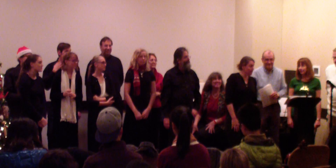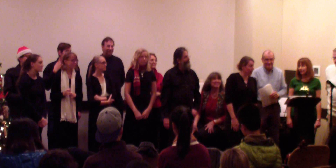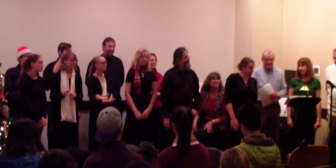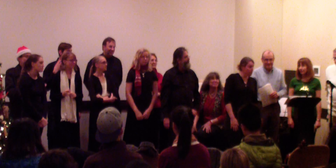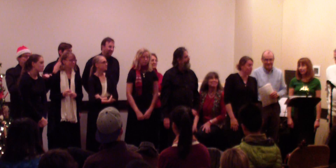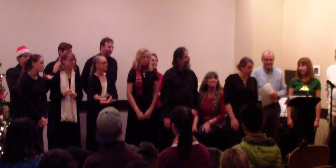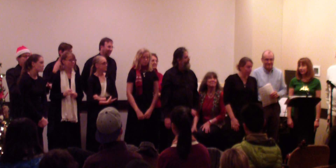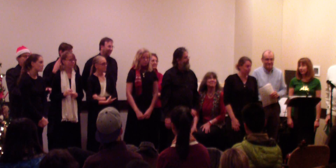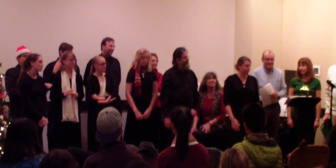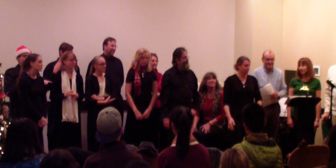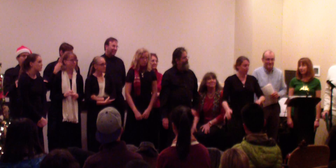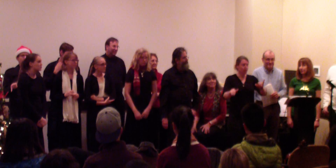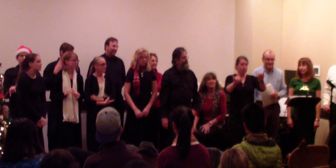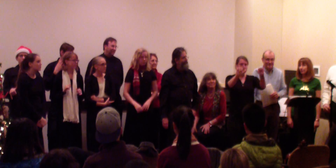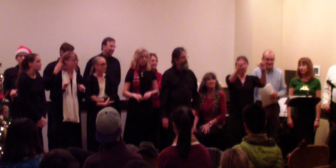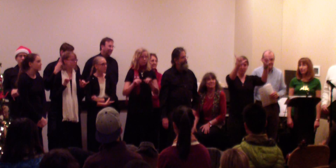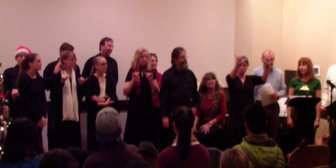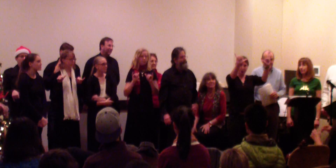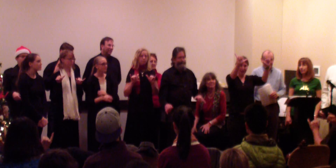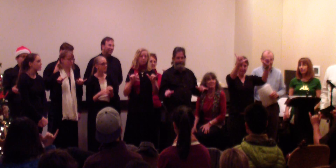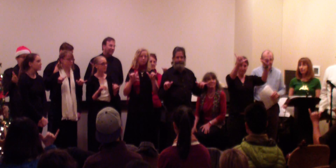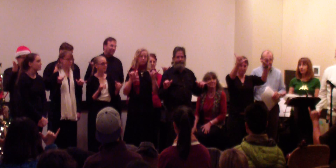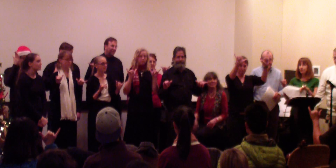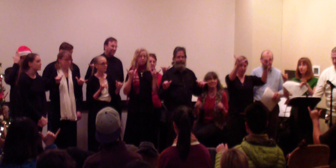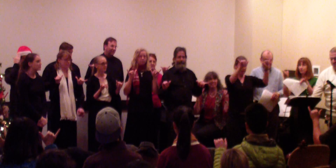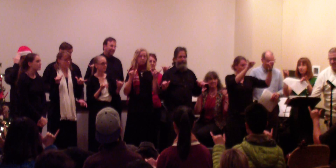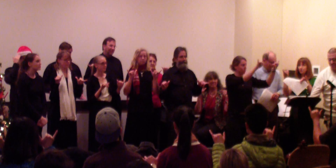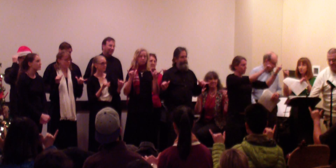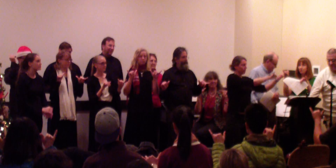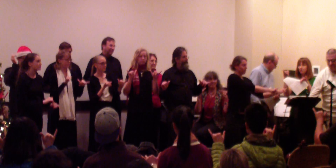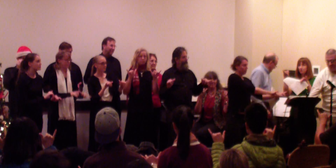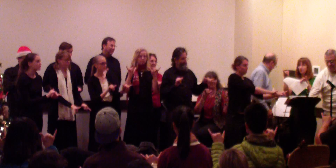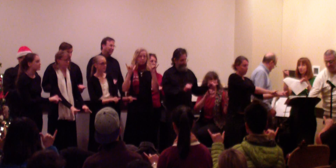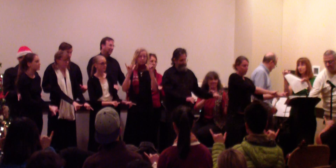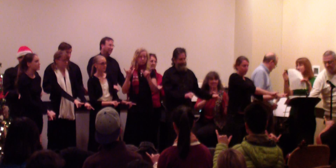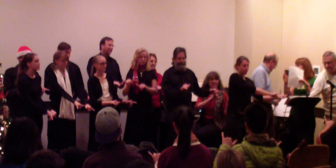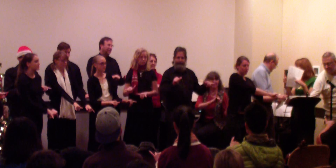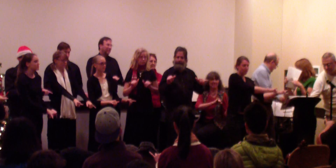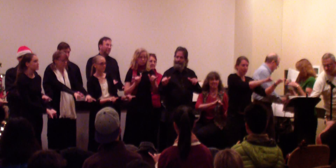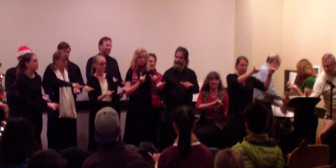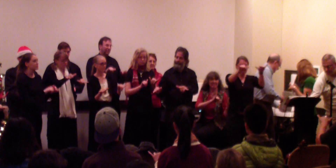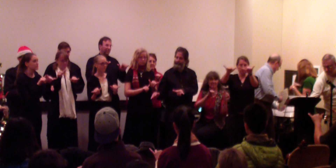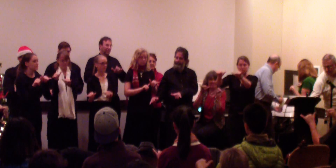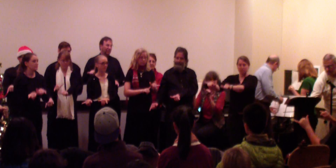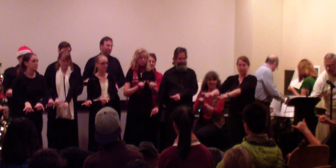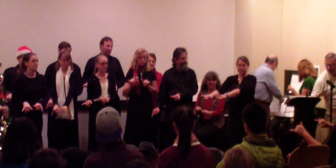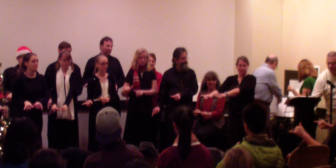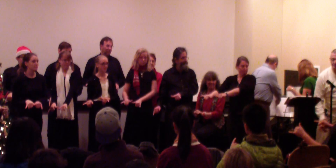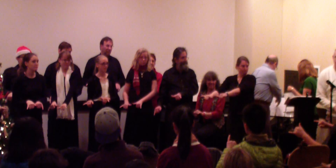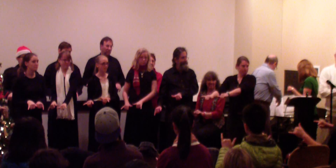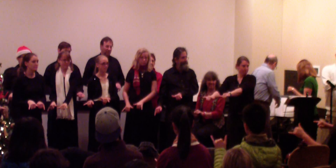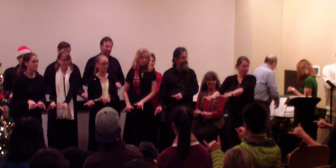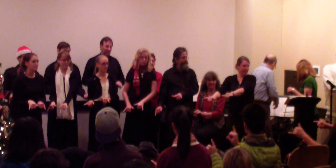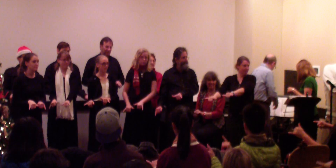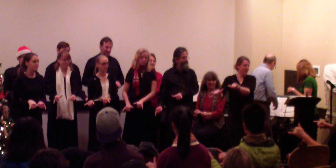I used to know. So you're going to make Y's, okay? And you're going to go from one side to the next side. That's same.